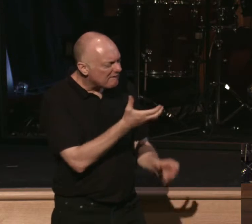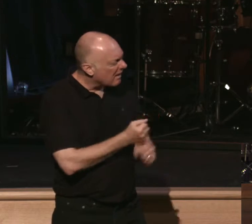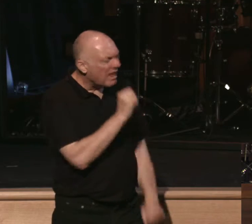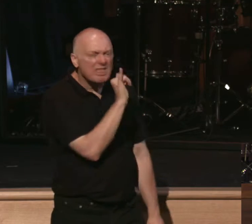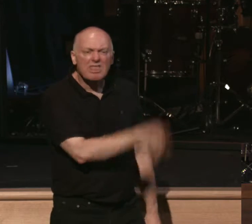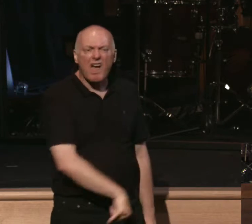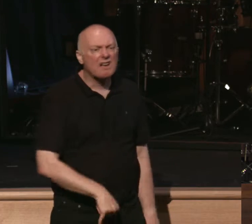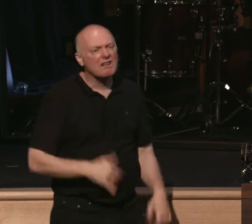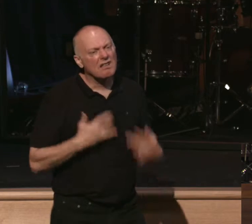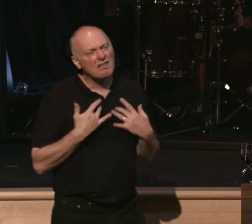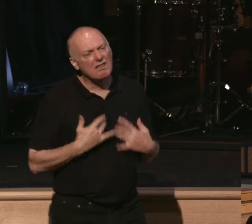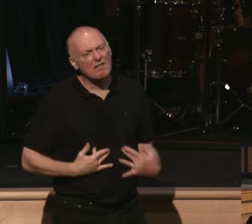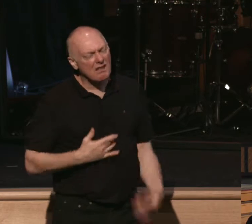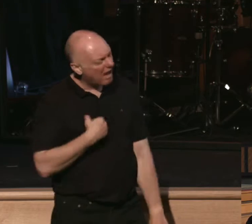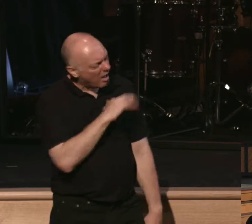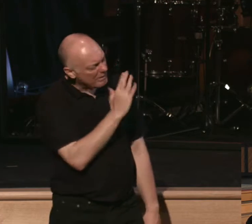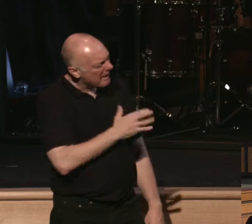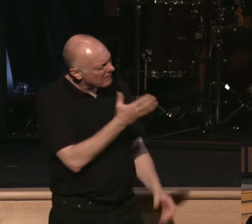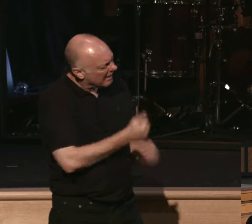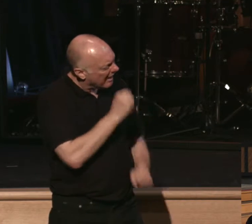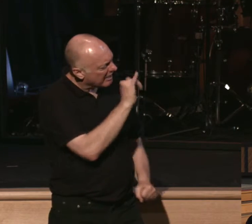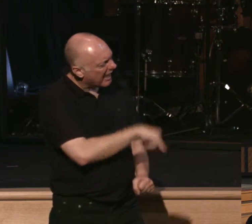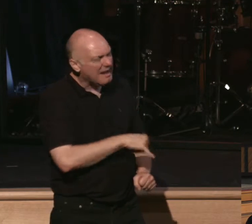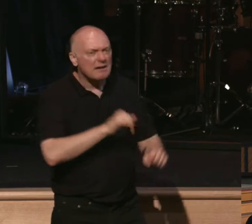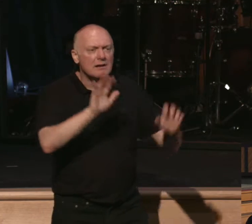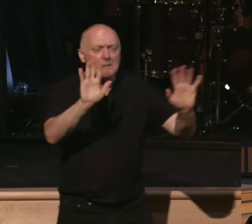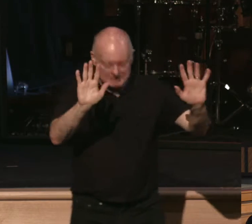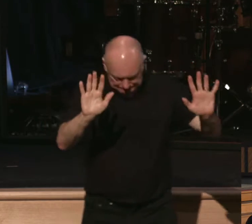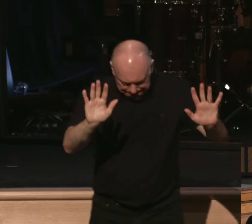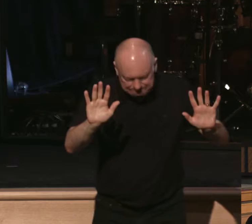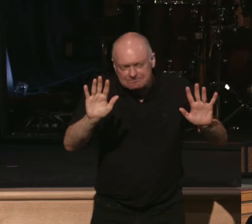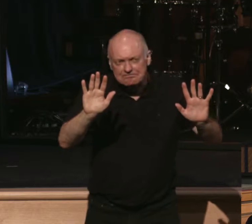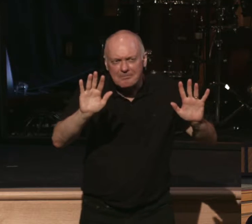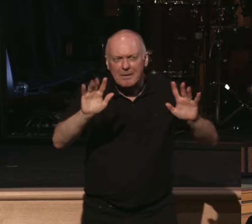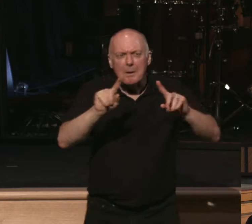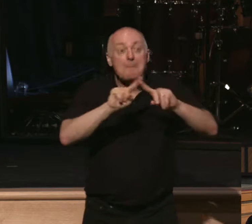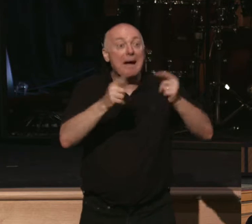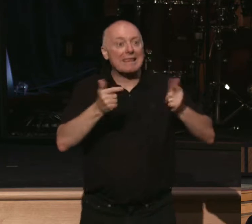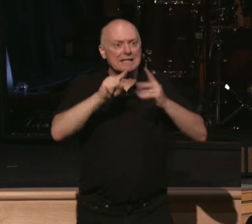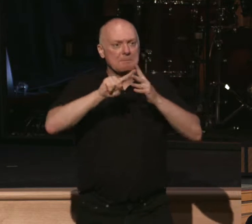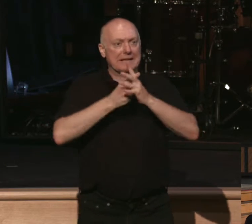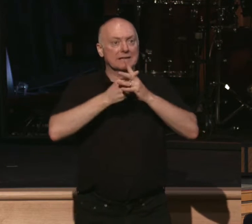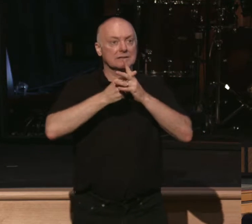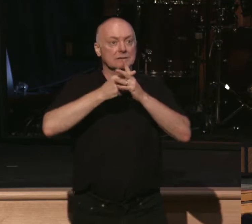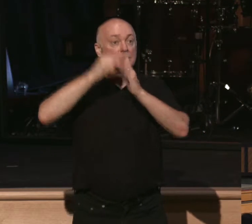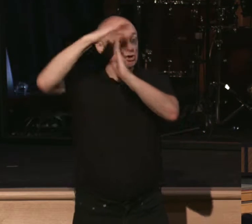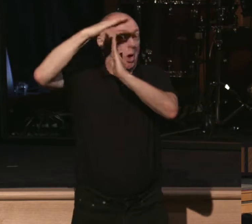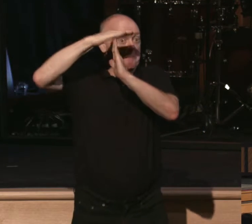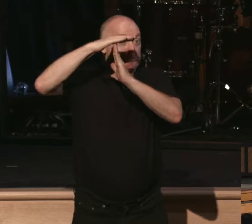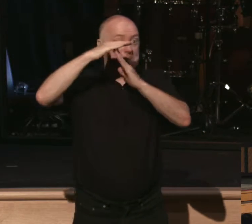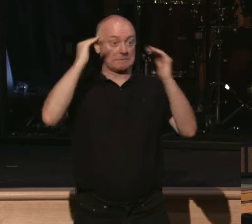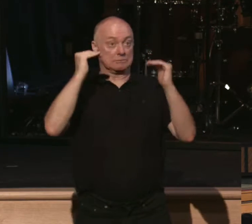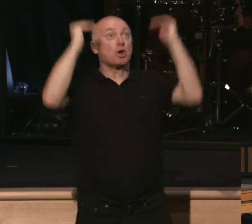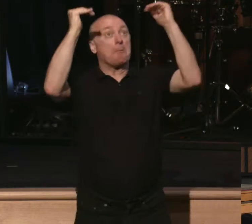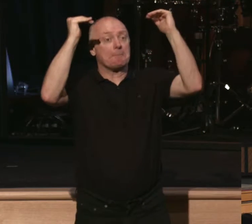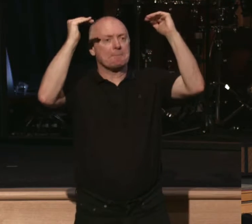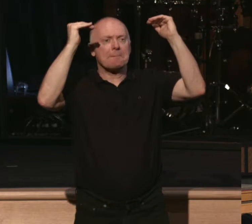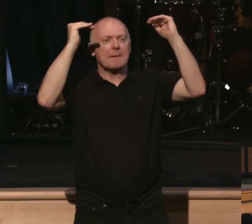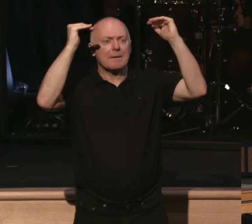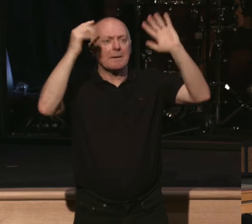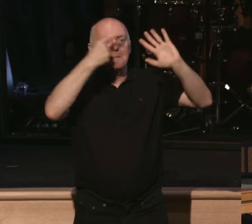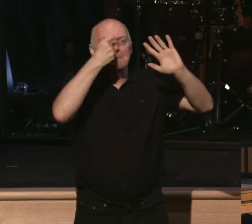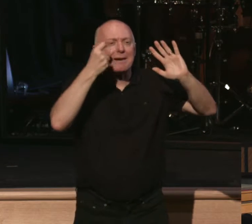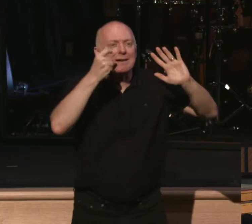want. Okay? But let's begin at the top, because the top is